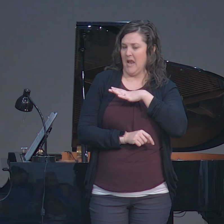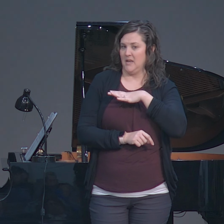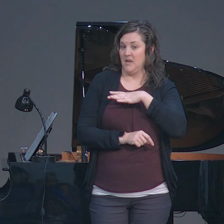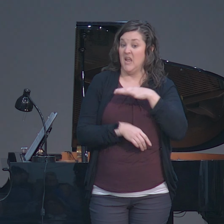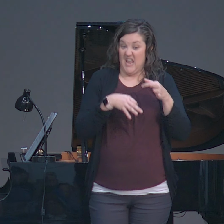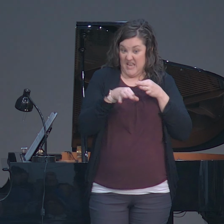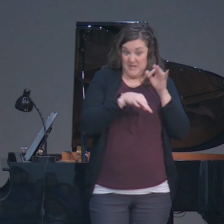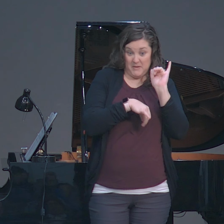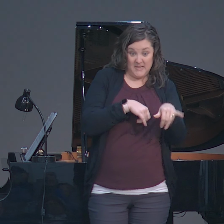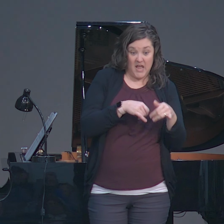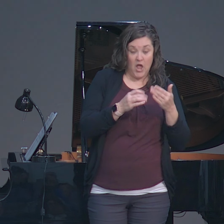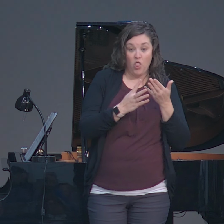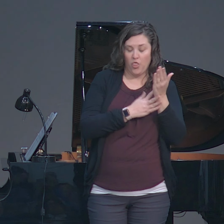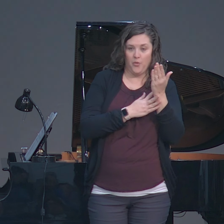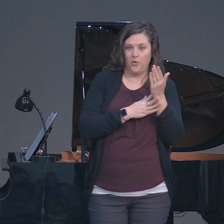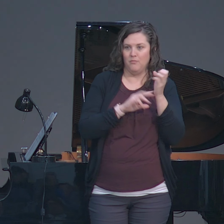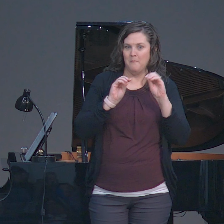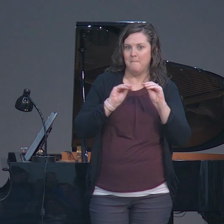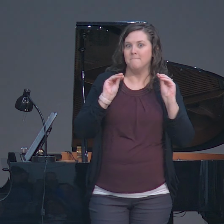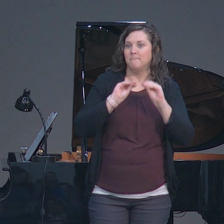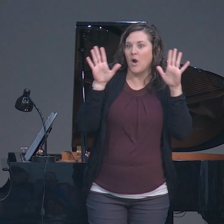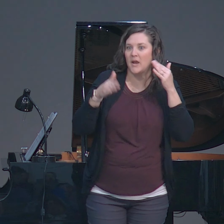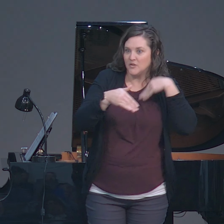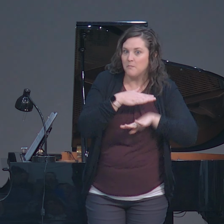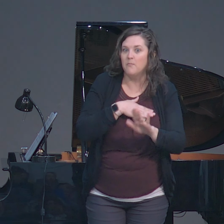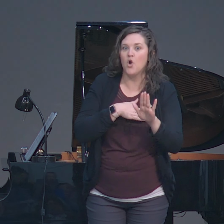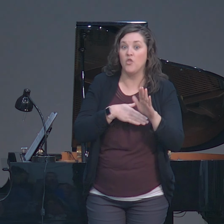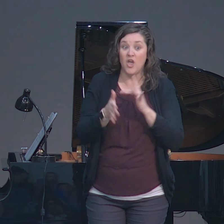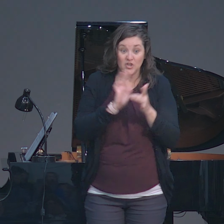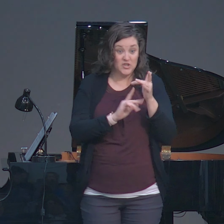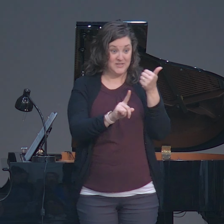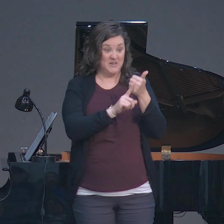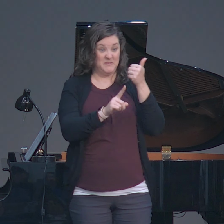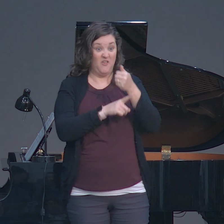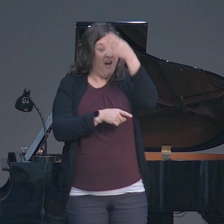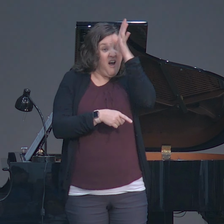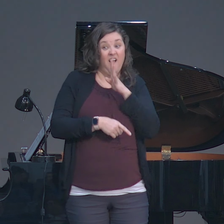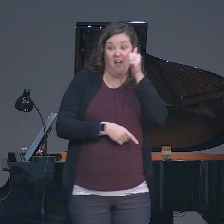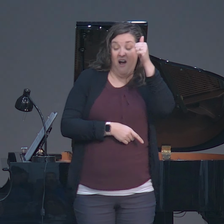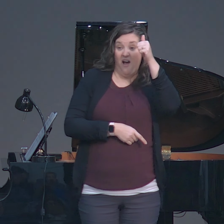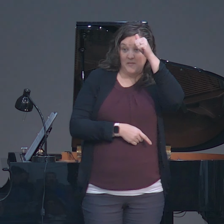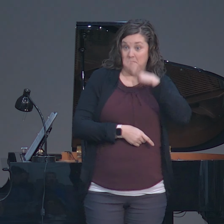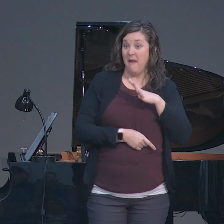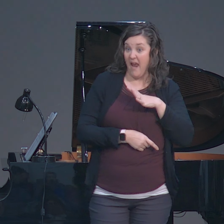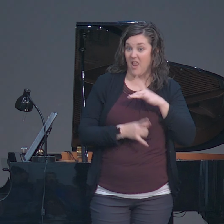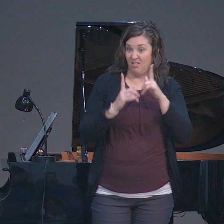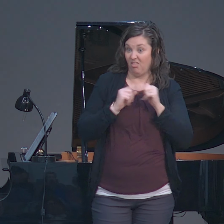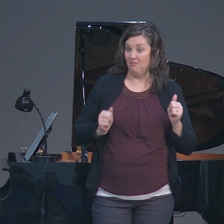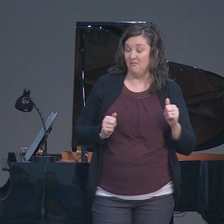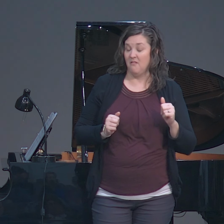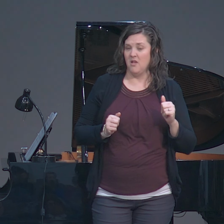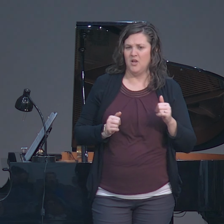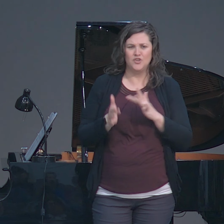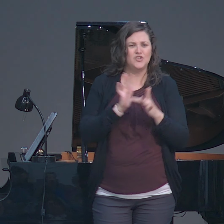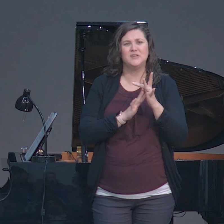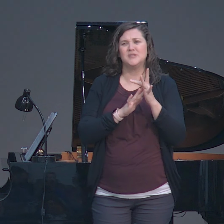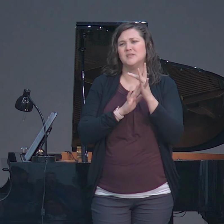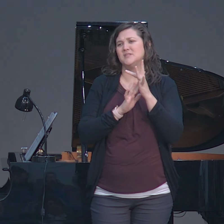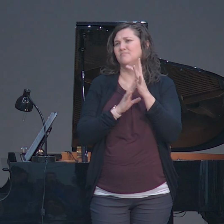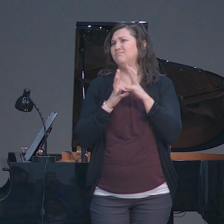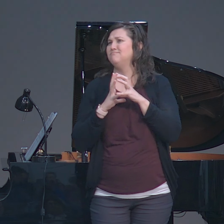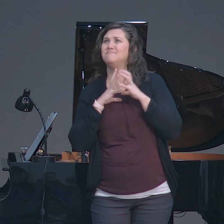through a miraculous birth. Jesus is the God-man. And he has so much more, or Jesus is so